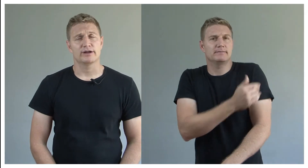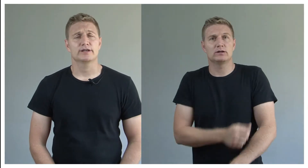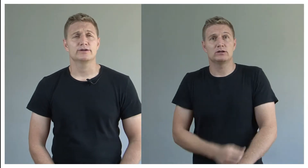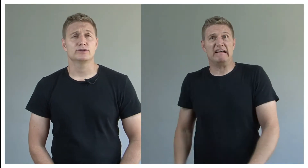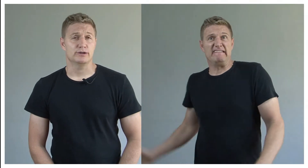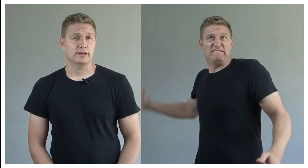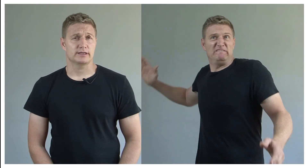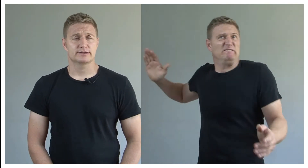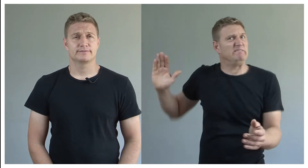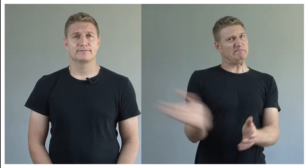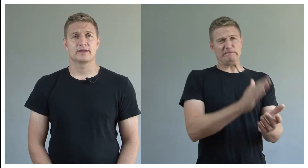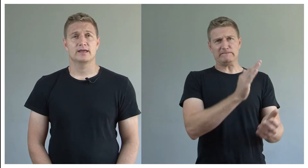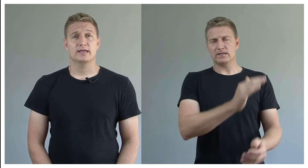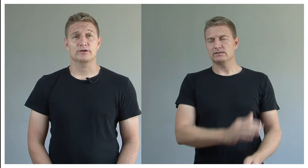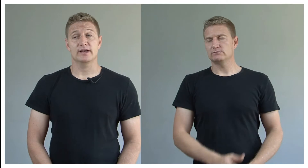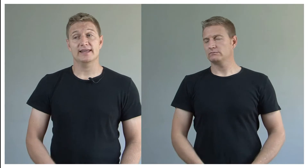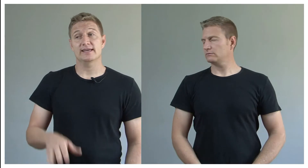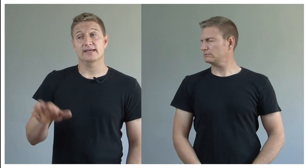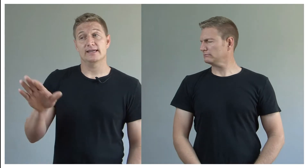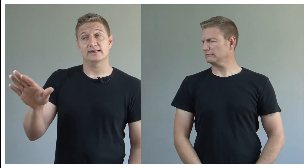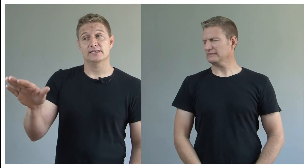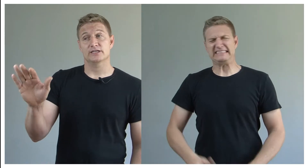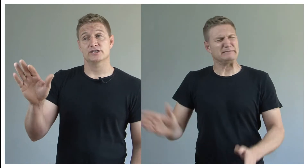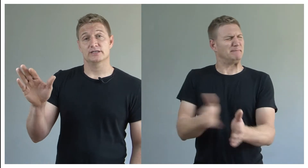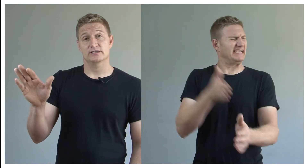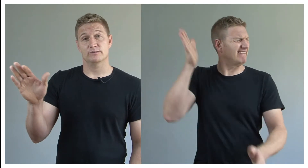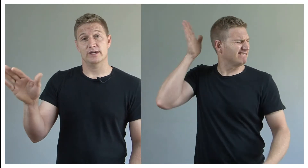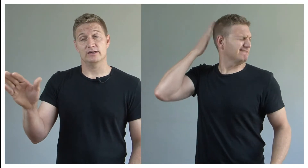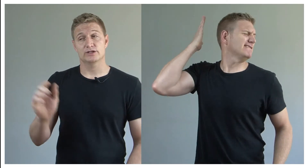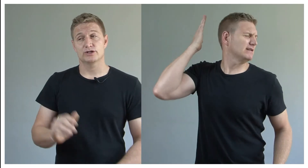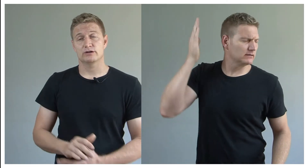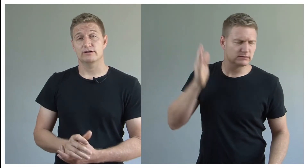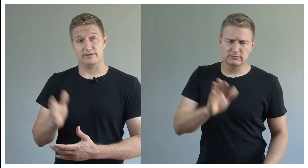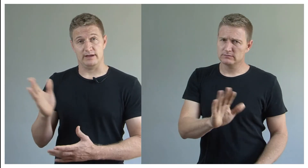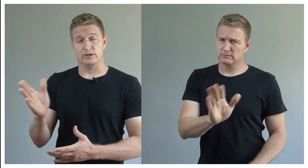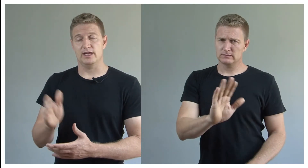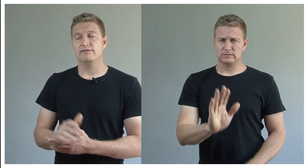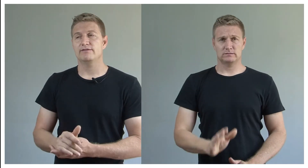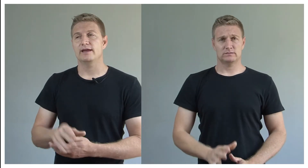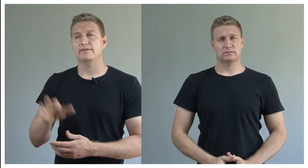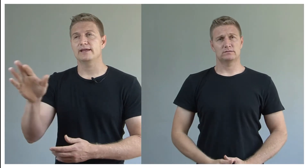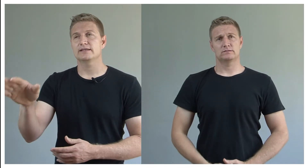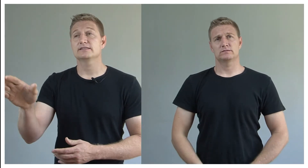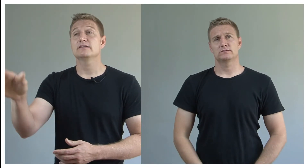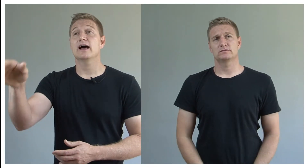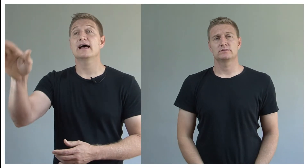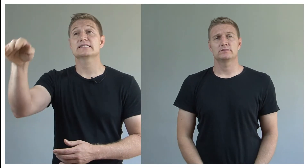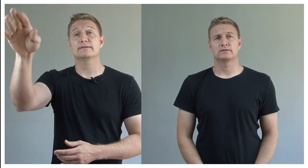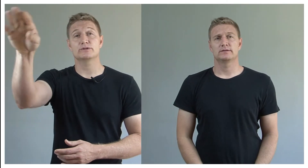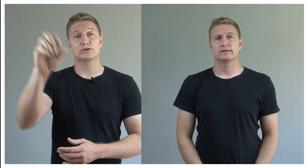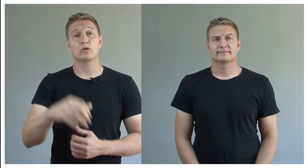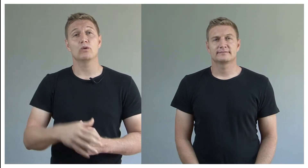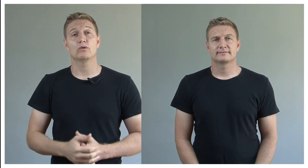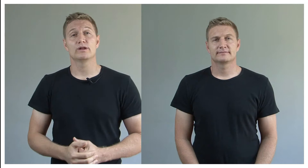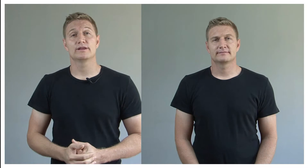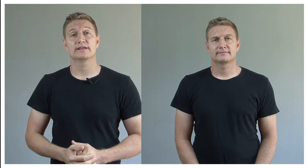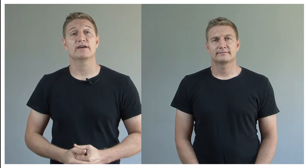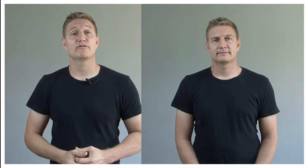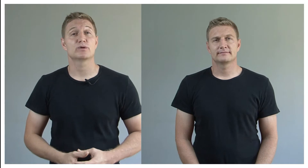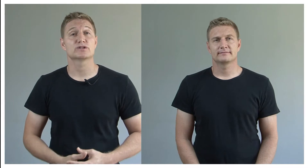do two things. You can either touch someone else's shoulder if they were deaf and then ask them to call the deaf person